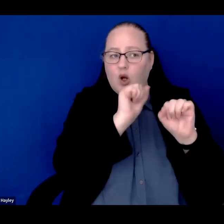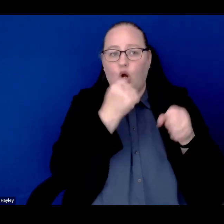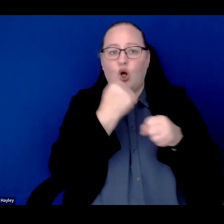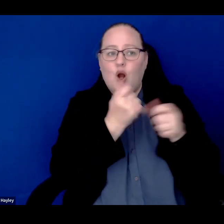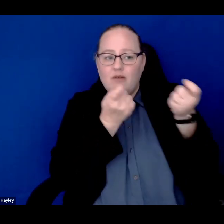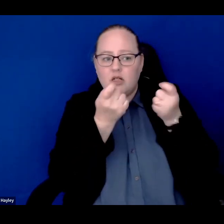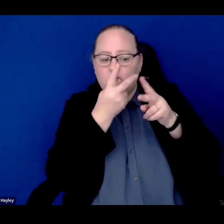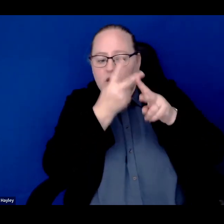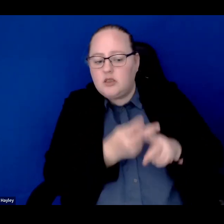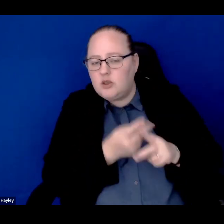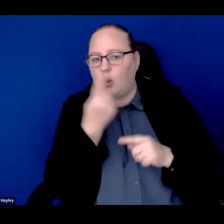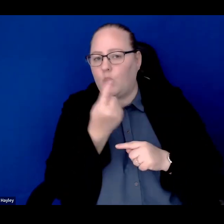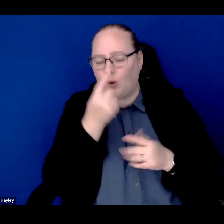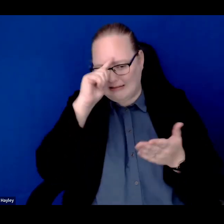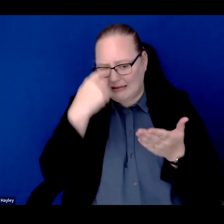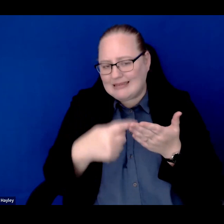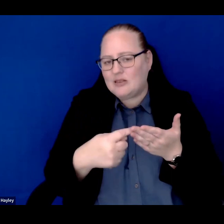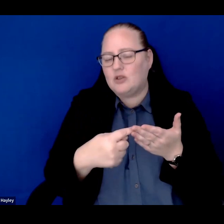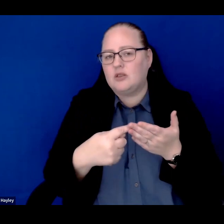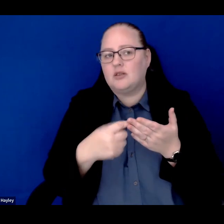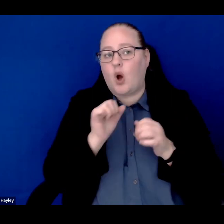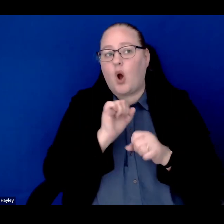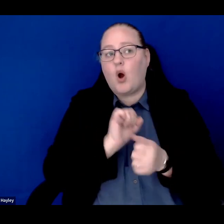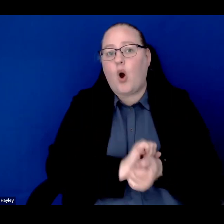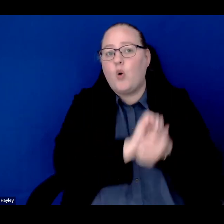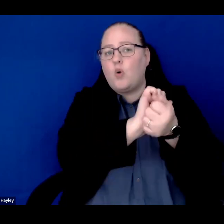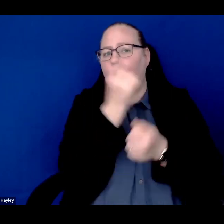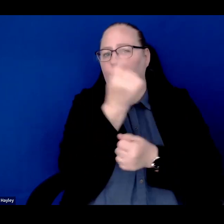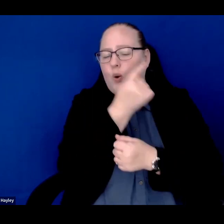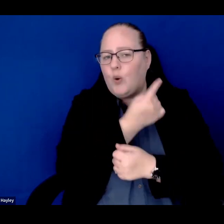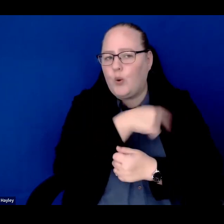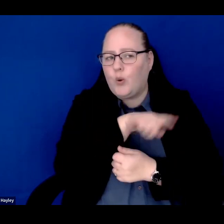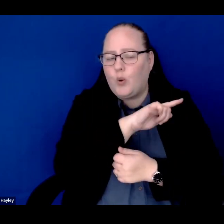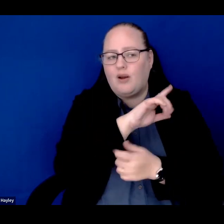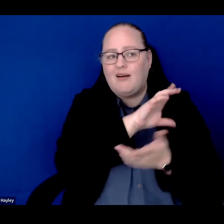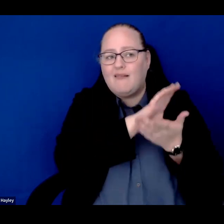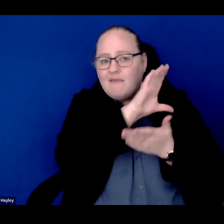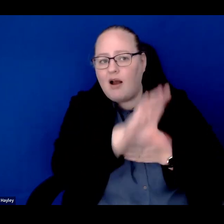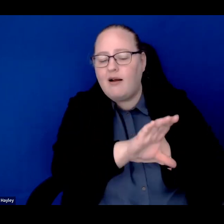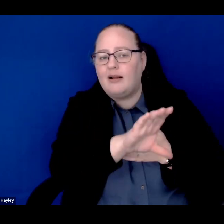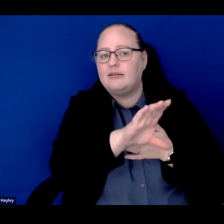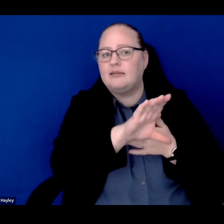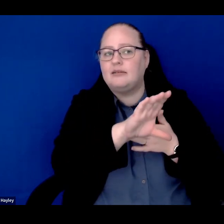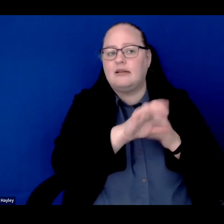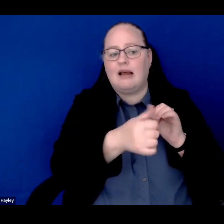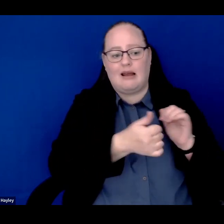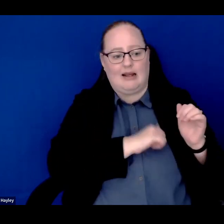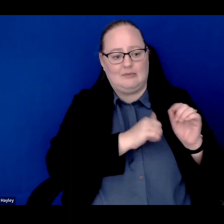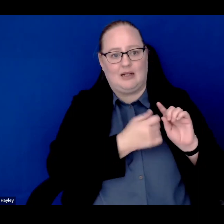owned? And how does that ownership then drive the finance that is, expecting returns